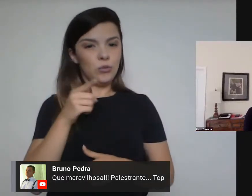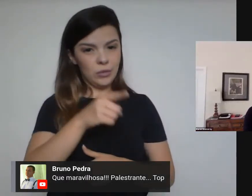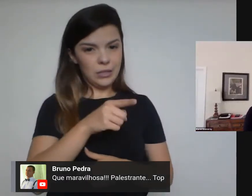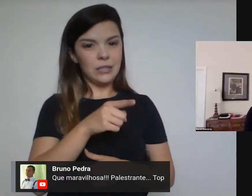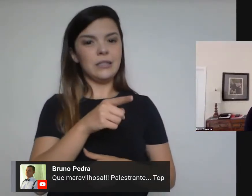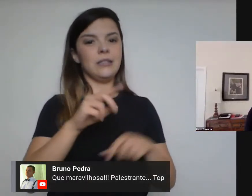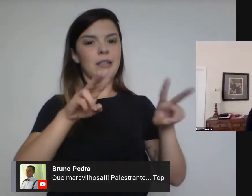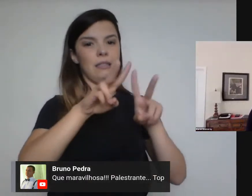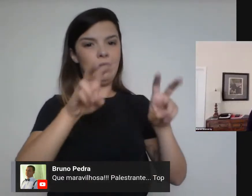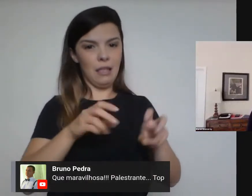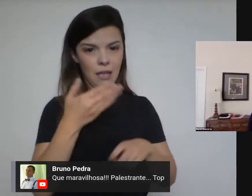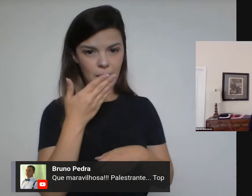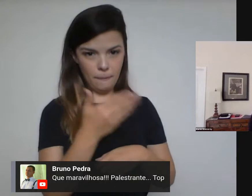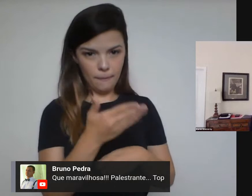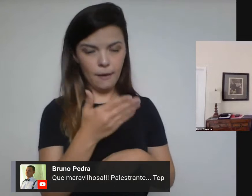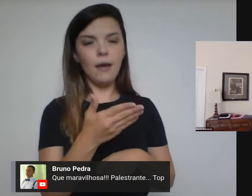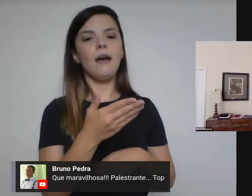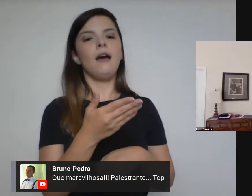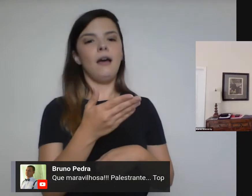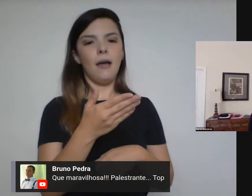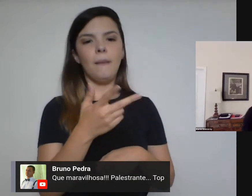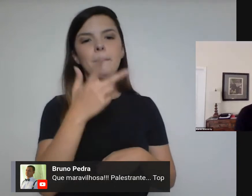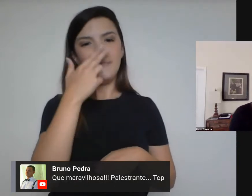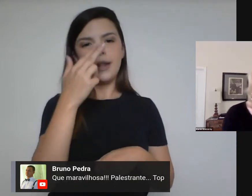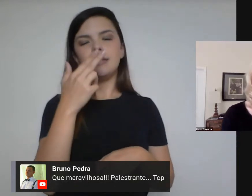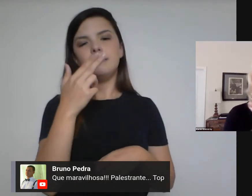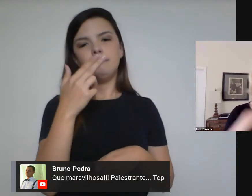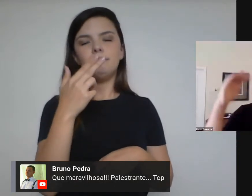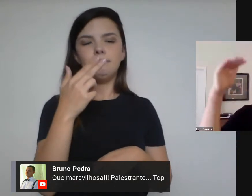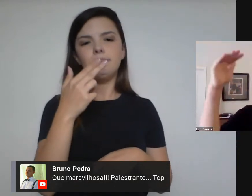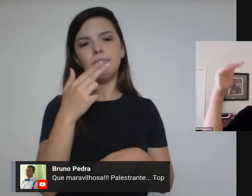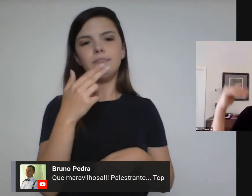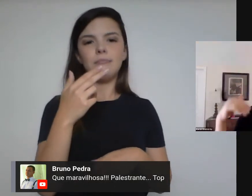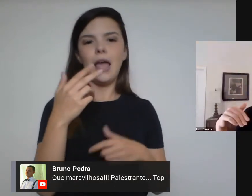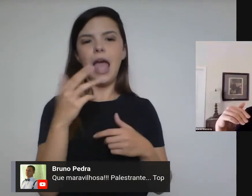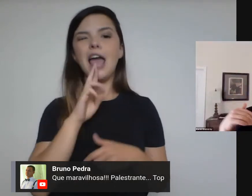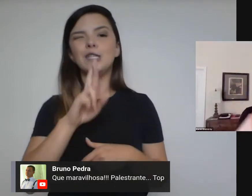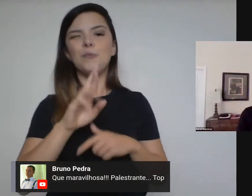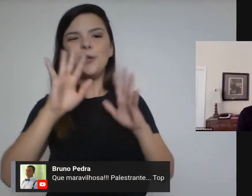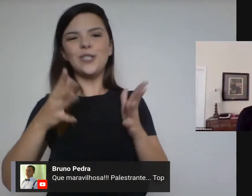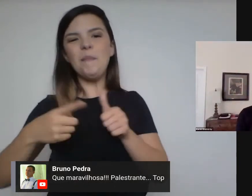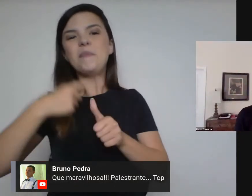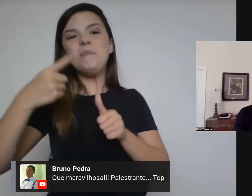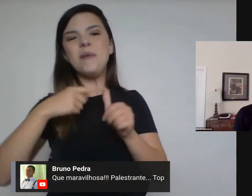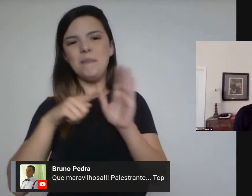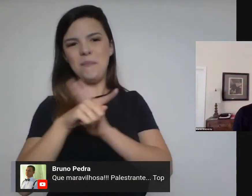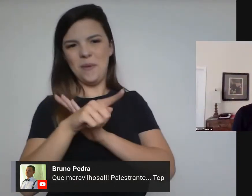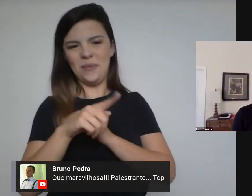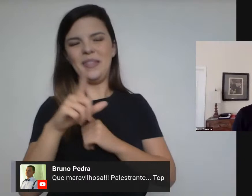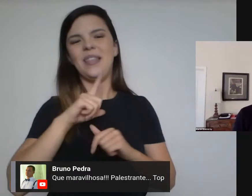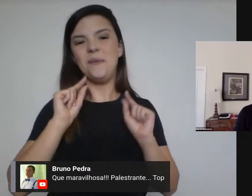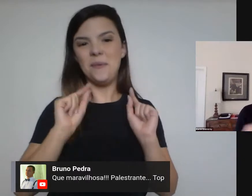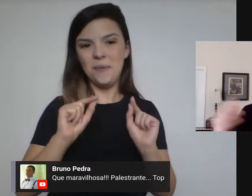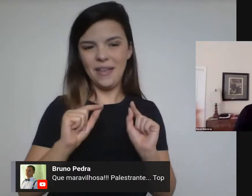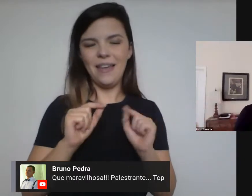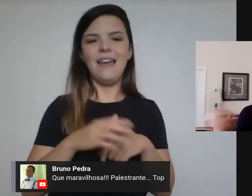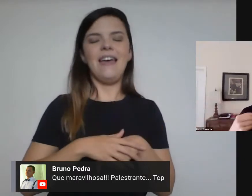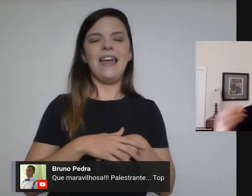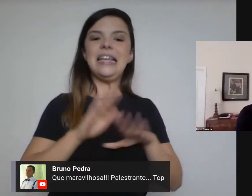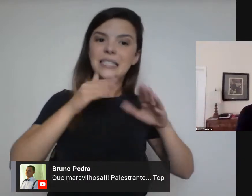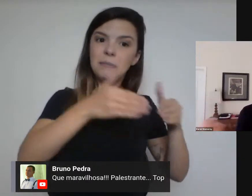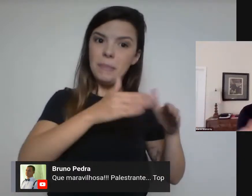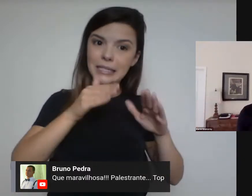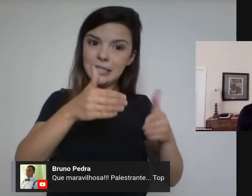to my answer to the first question. So this difference in specificity, it's possible